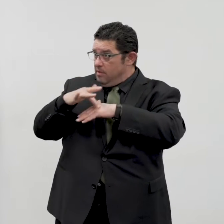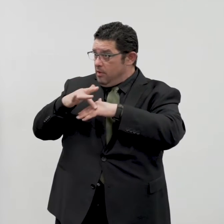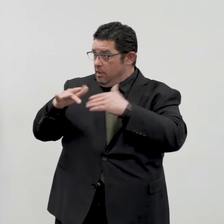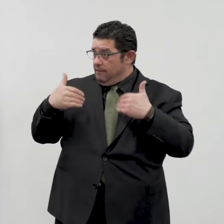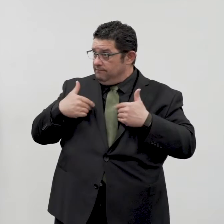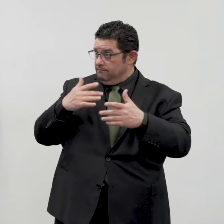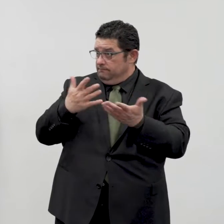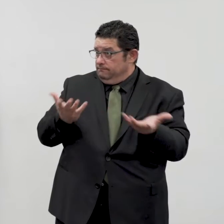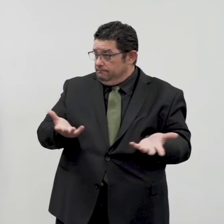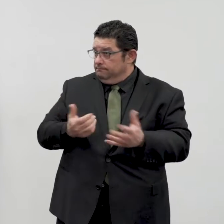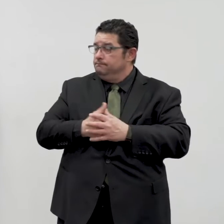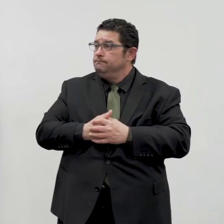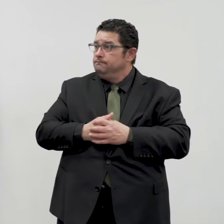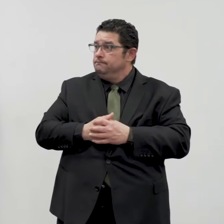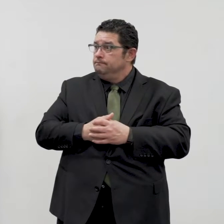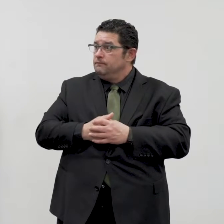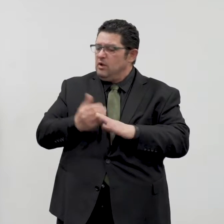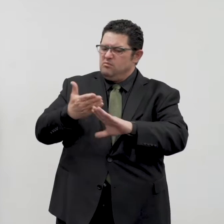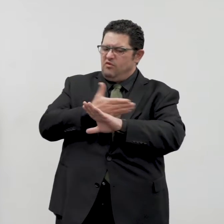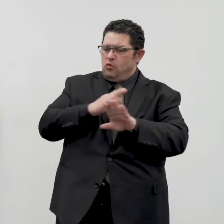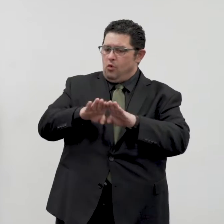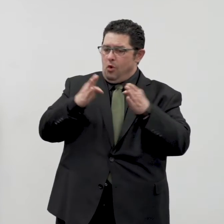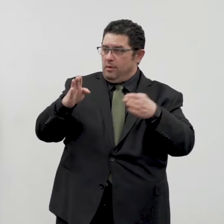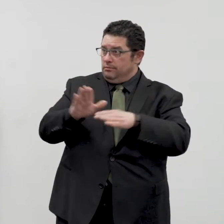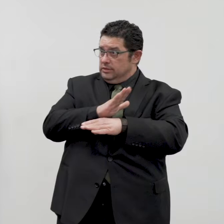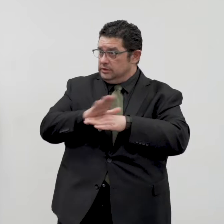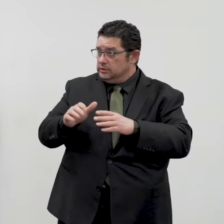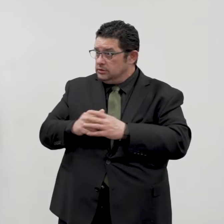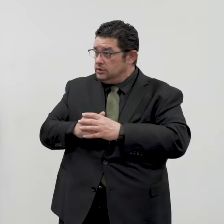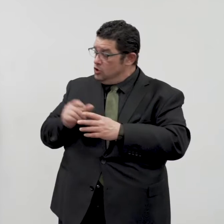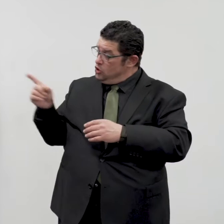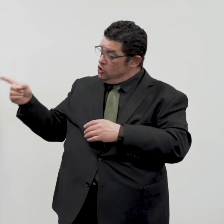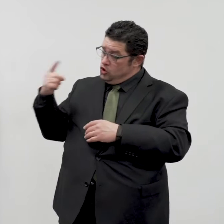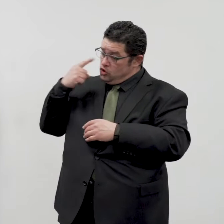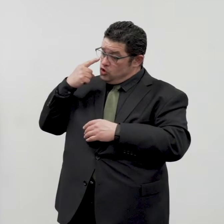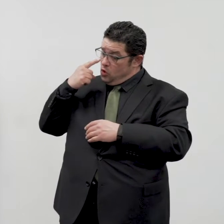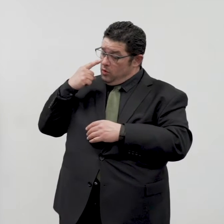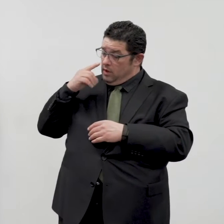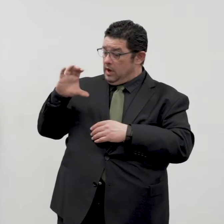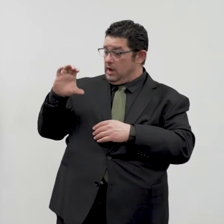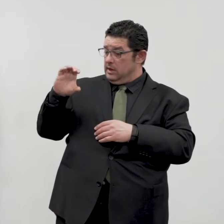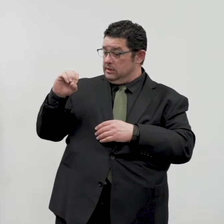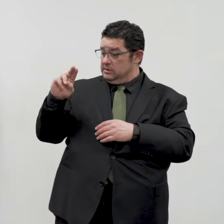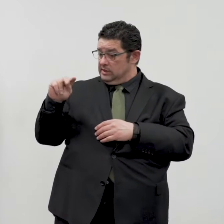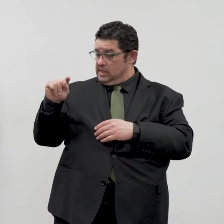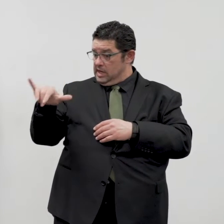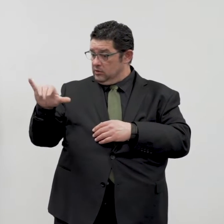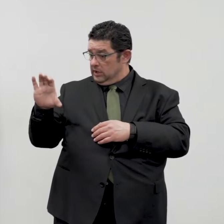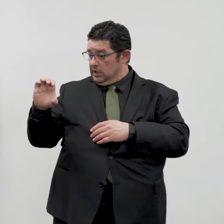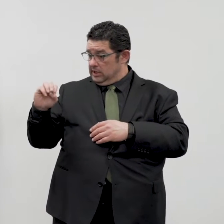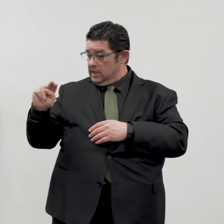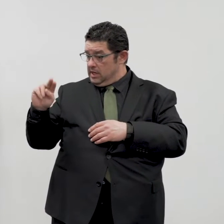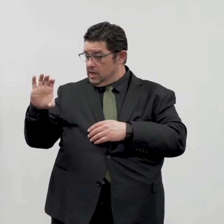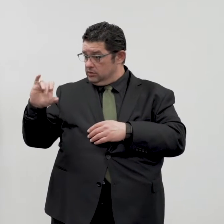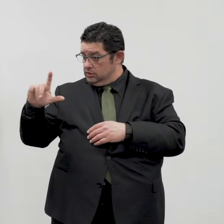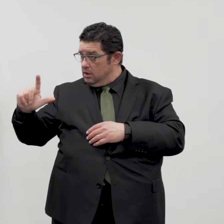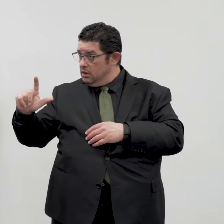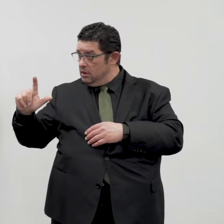commerce. Do you think that the county council, regarding the $175 million, do you think the county council should